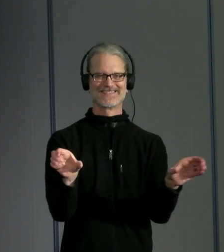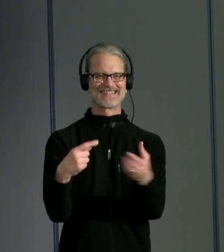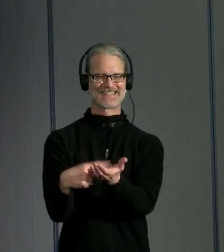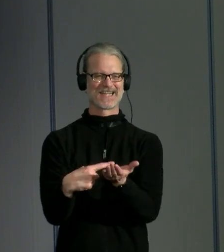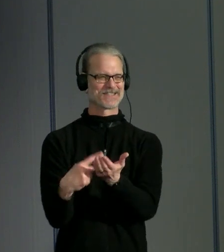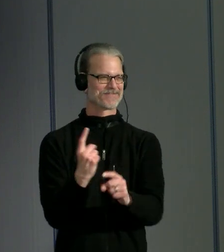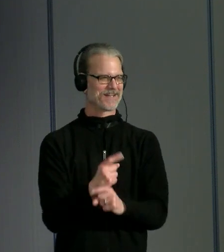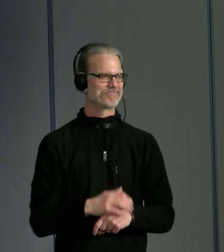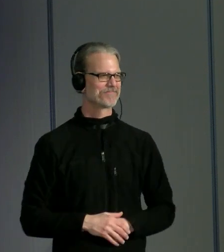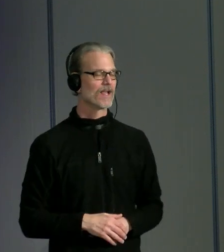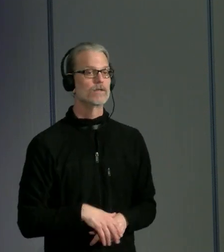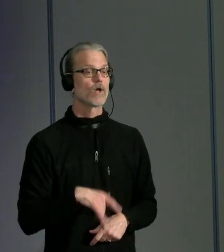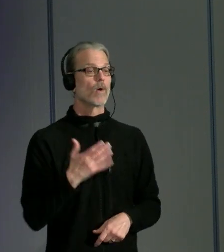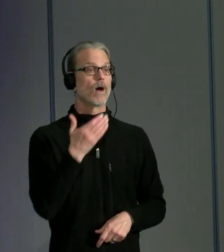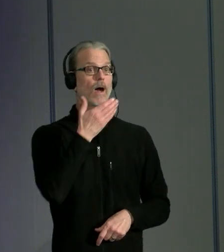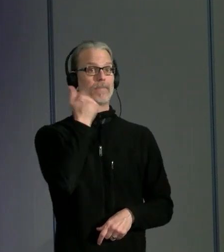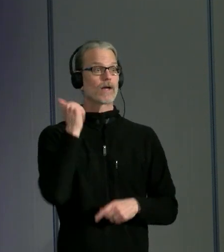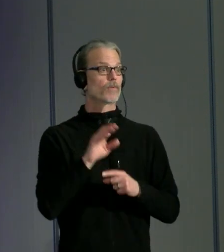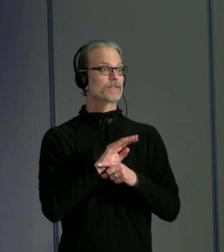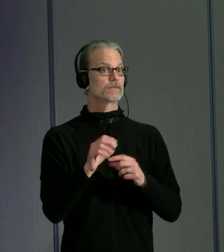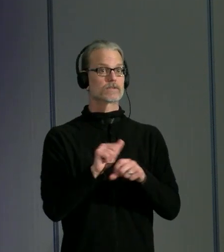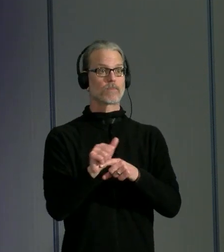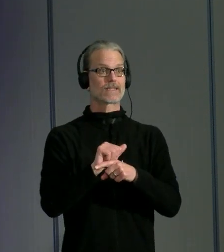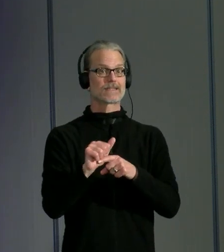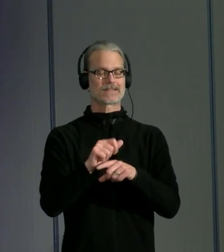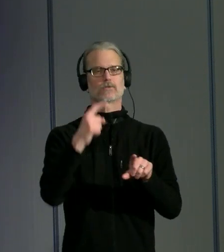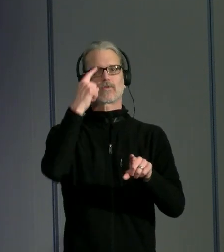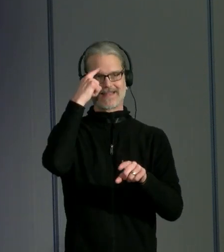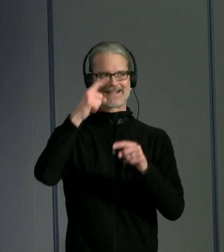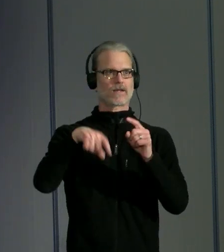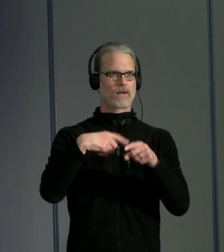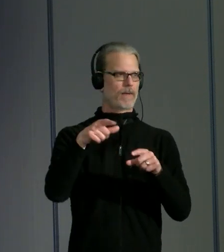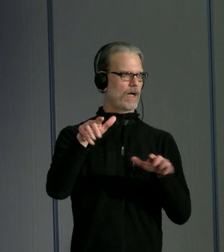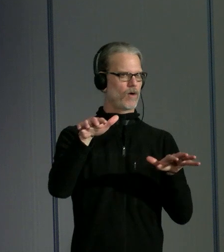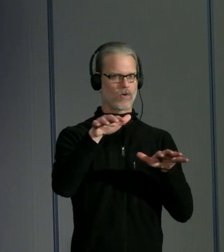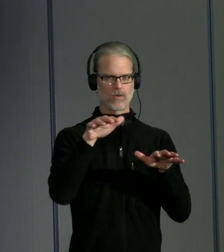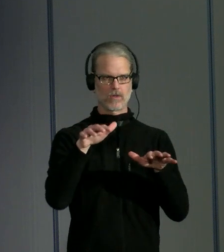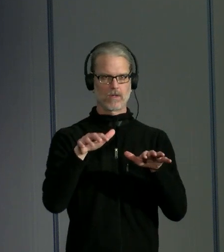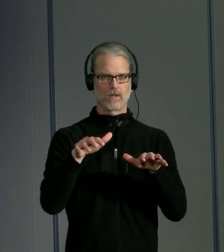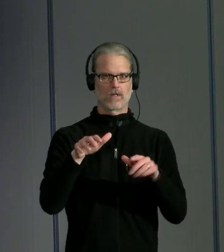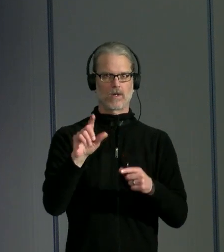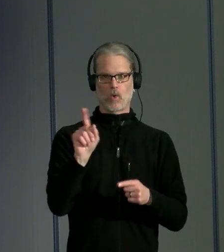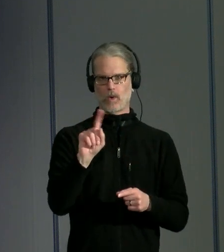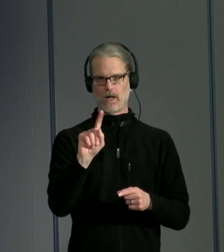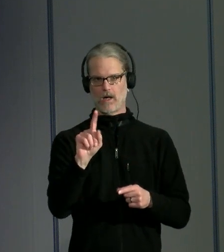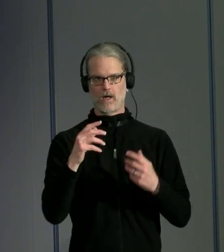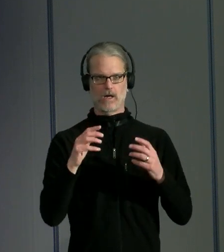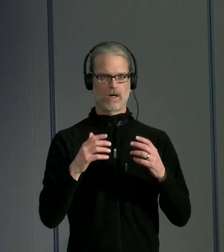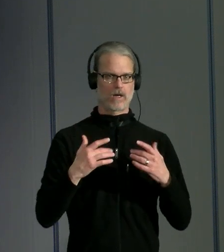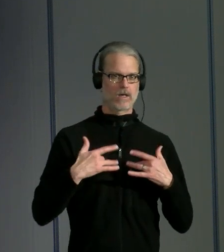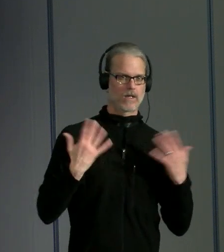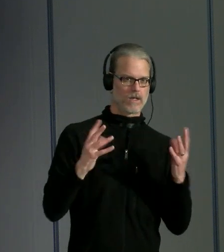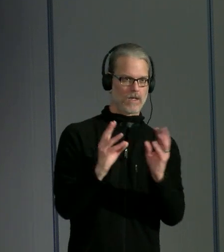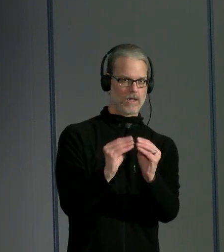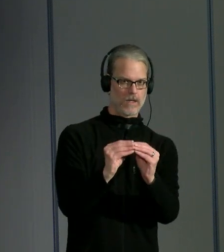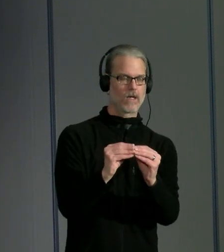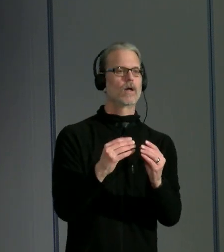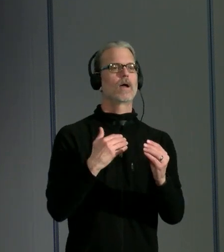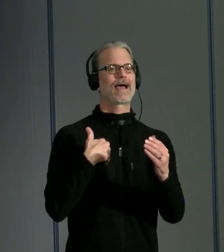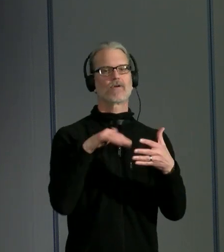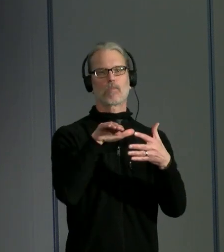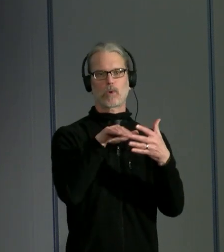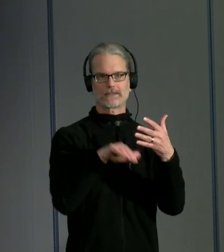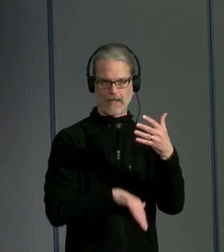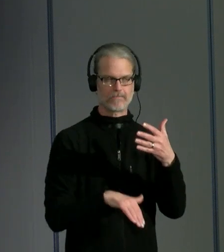So a better business practice is to consider event locations that have loads of restrooms, build in lots of break time,